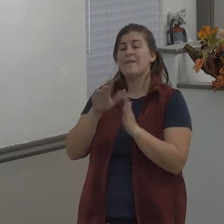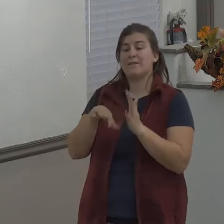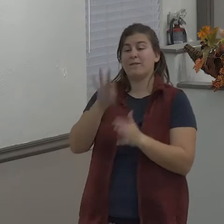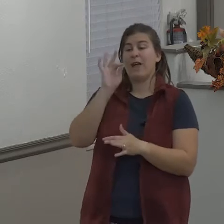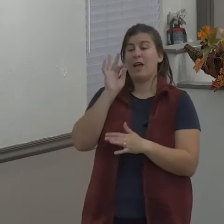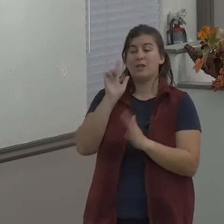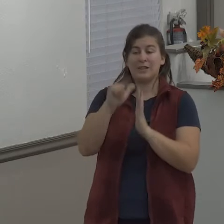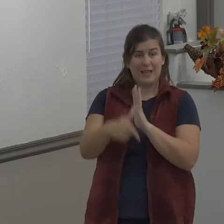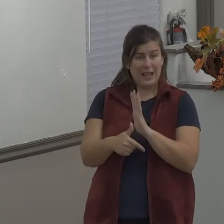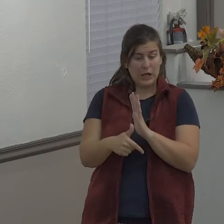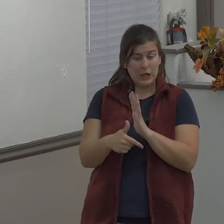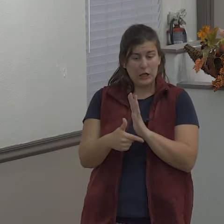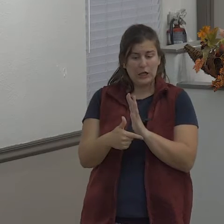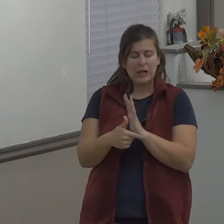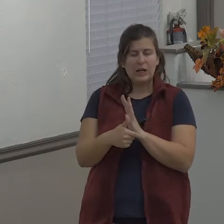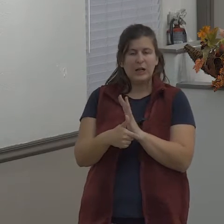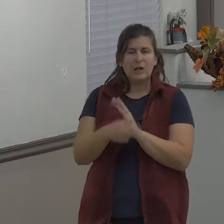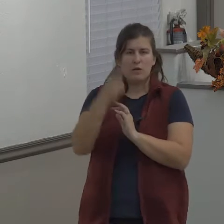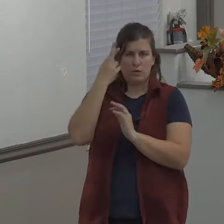And I found out